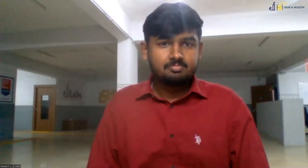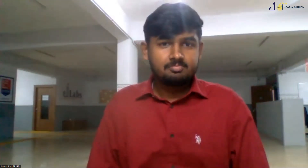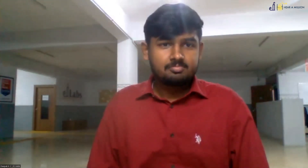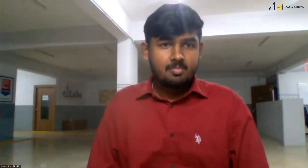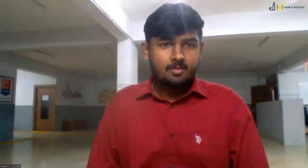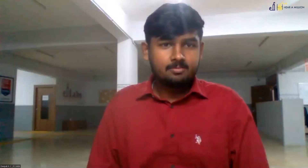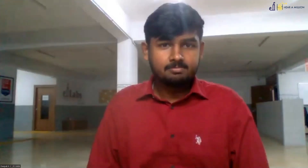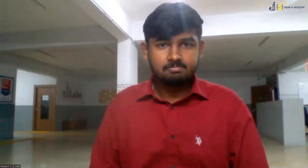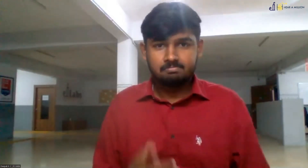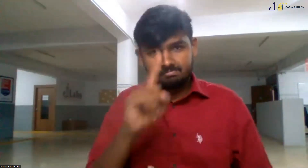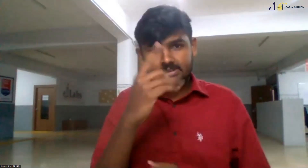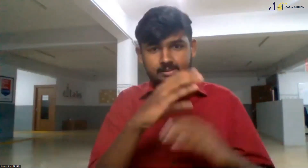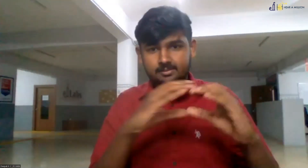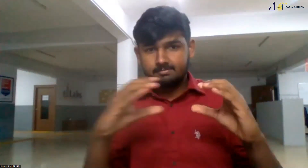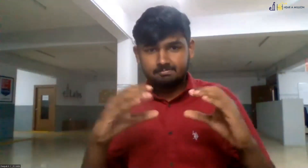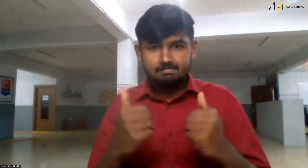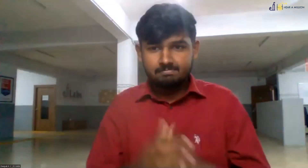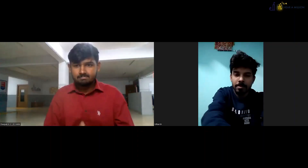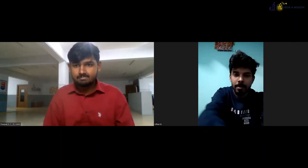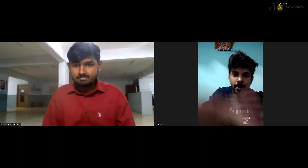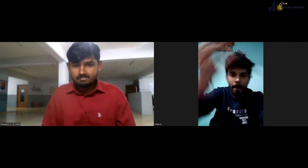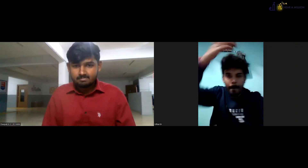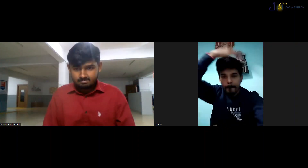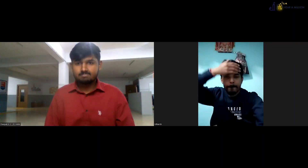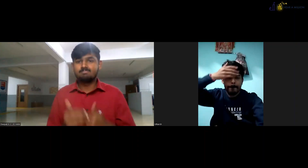can have the panelist over to answer their question.